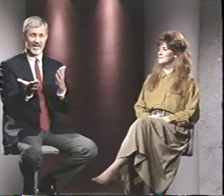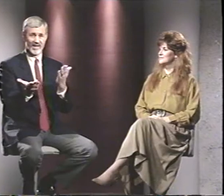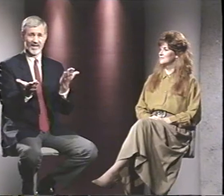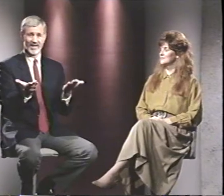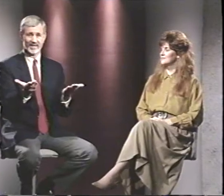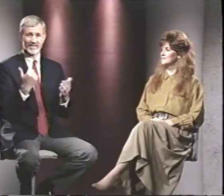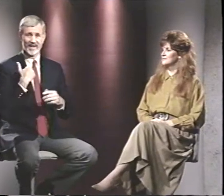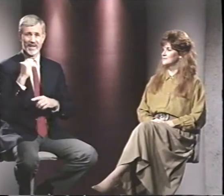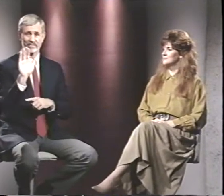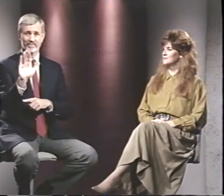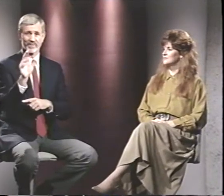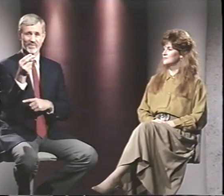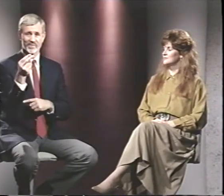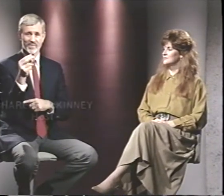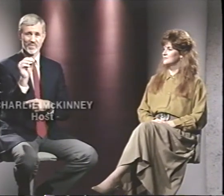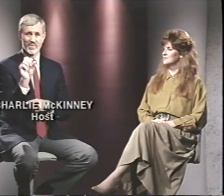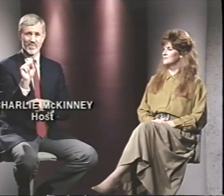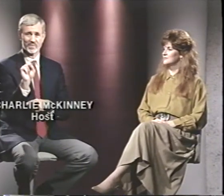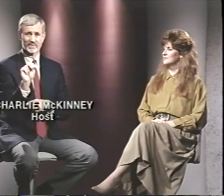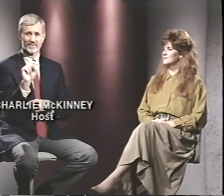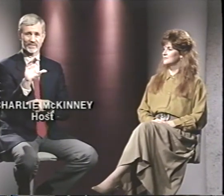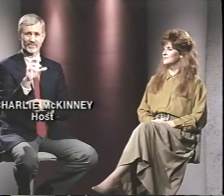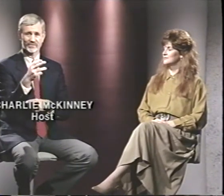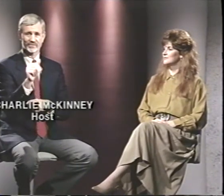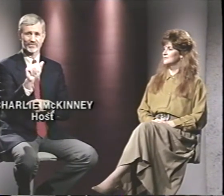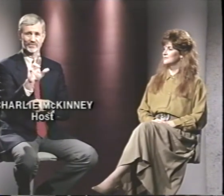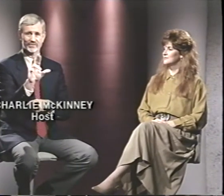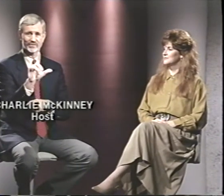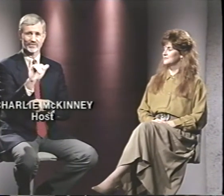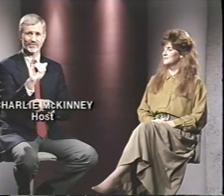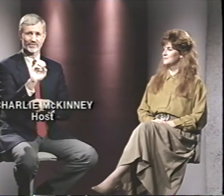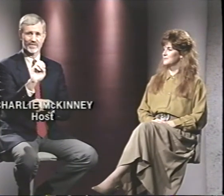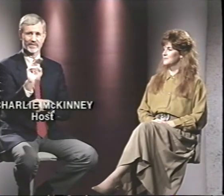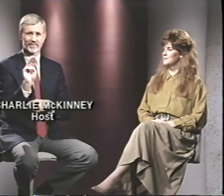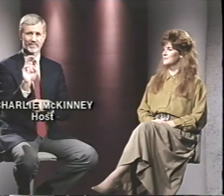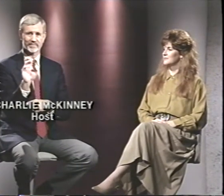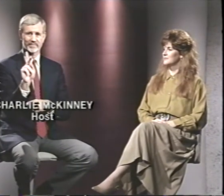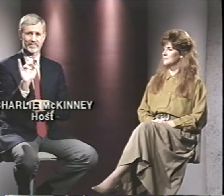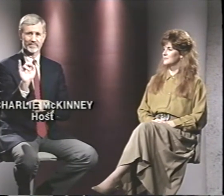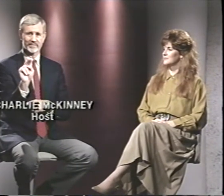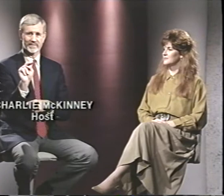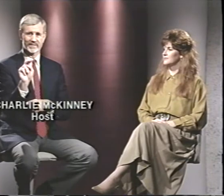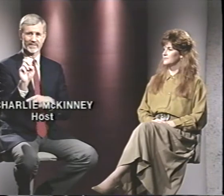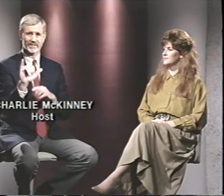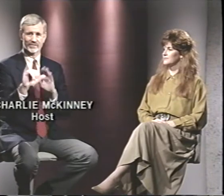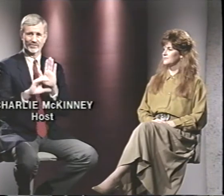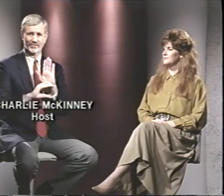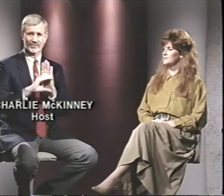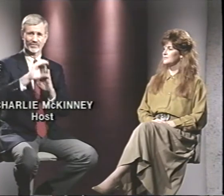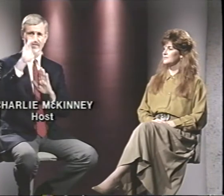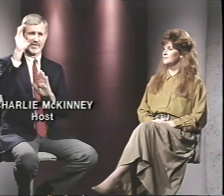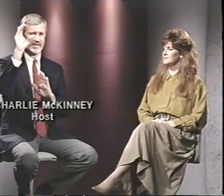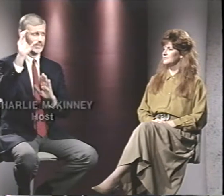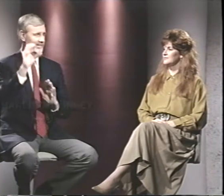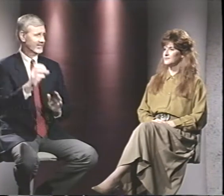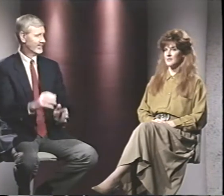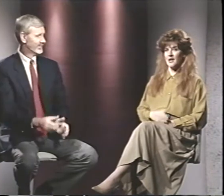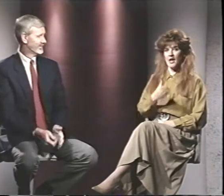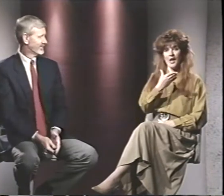the other hand, I'm your host, Charlie McKinney. Charlie.